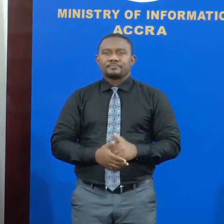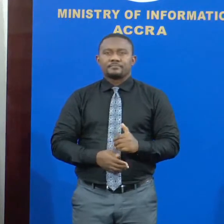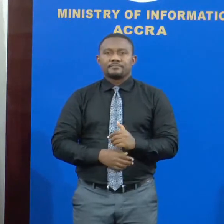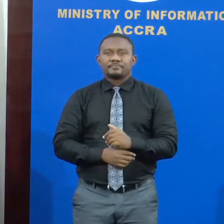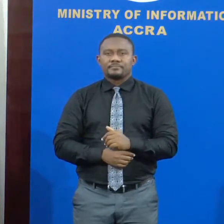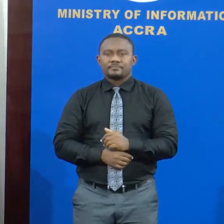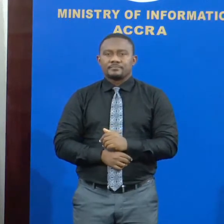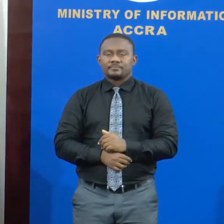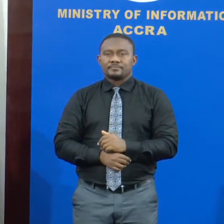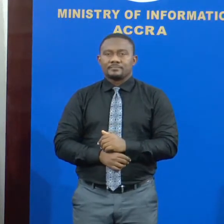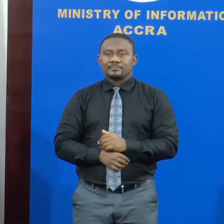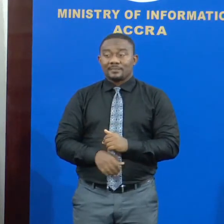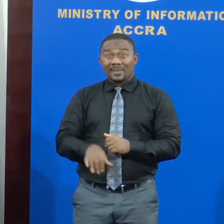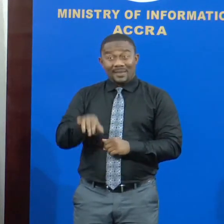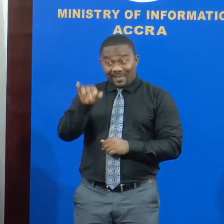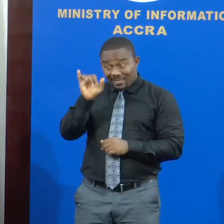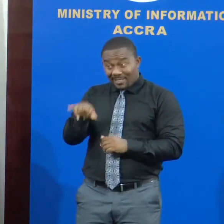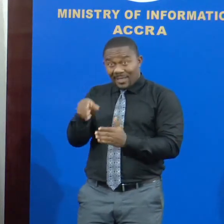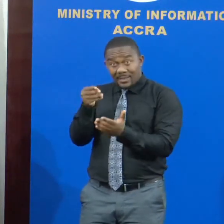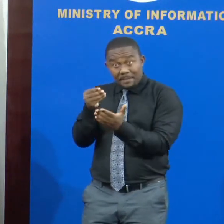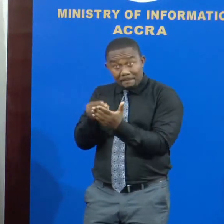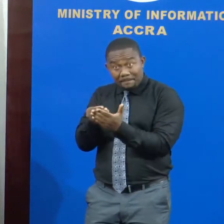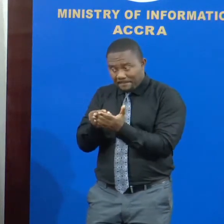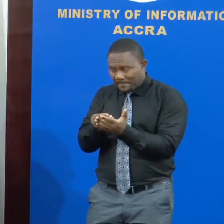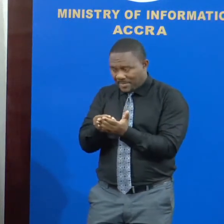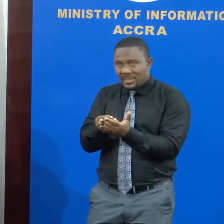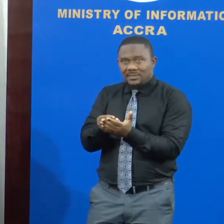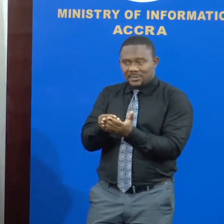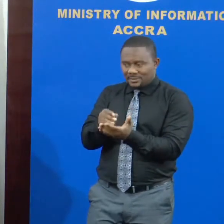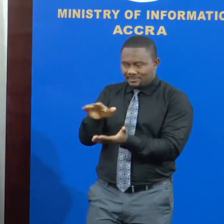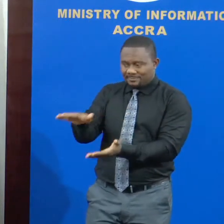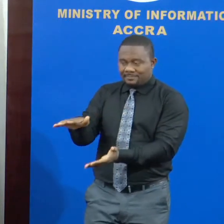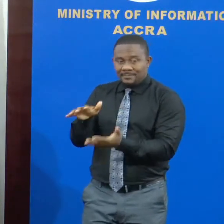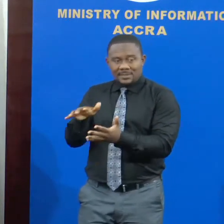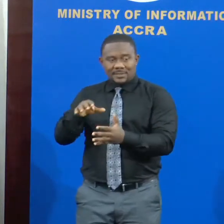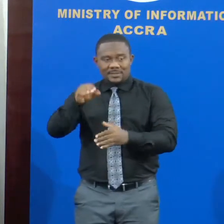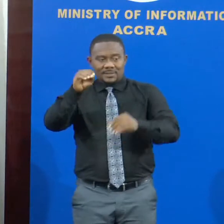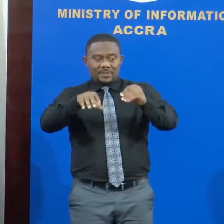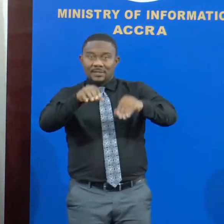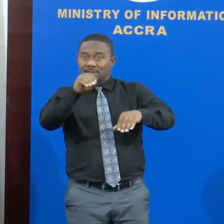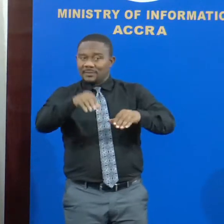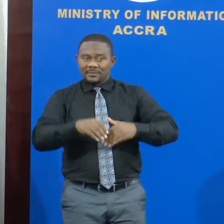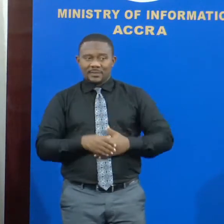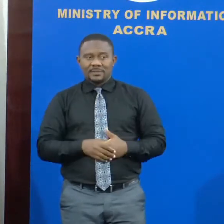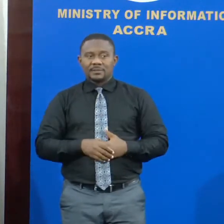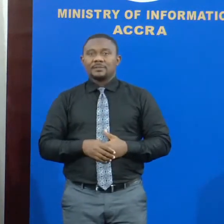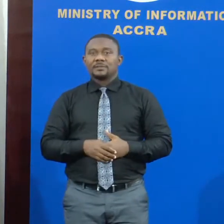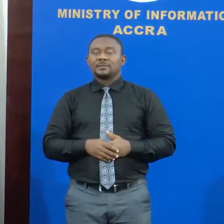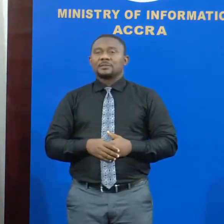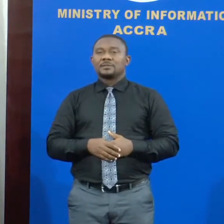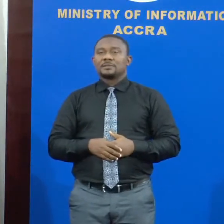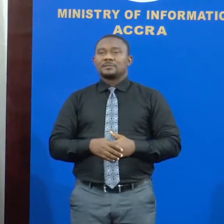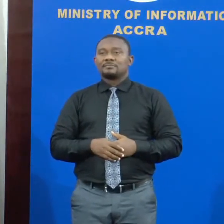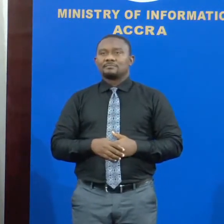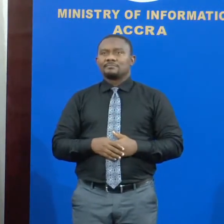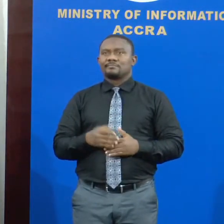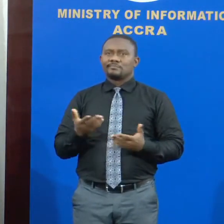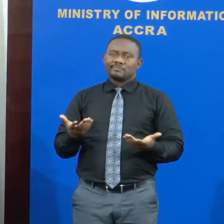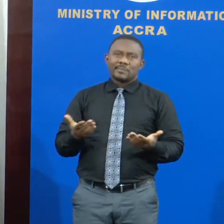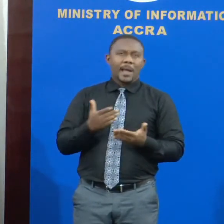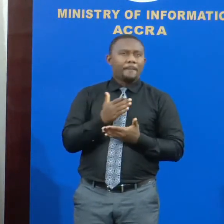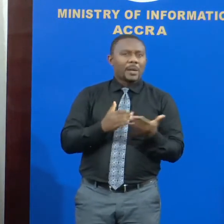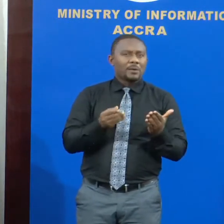We then invest the excess funds that we get from you. I say excess because part